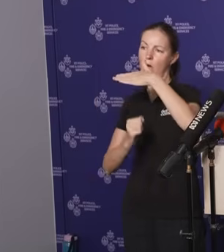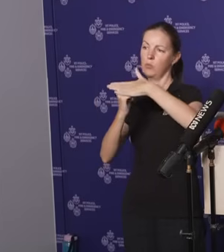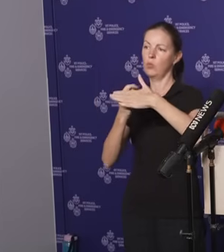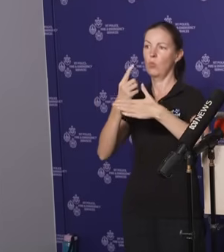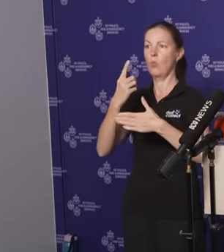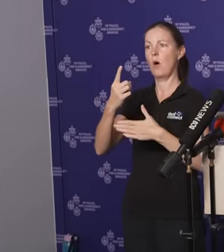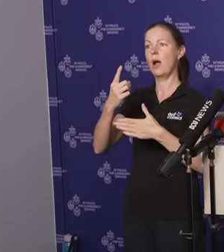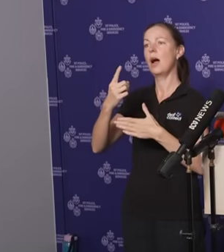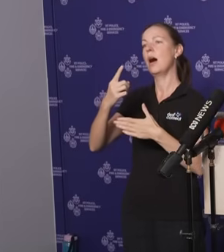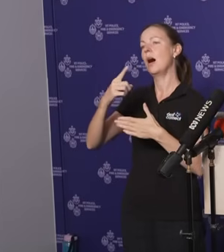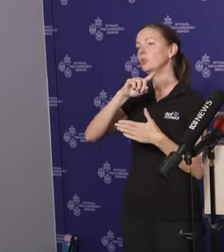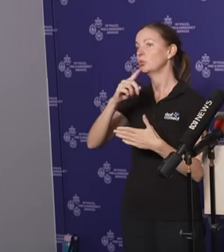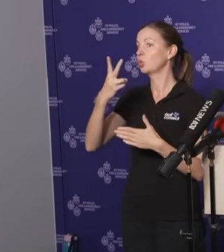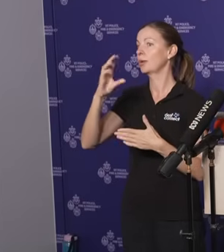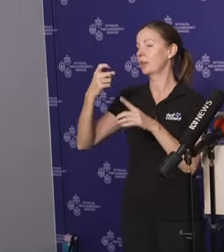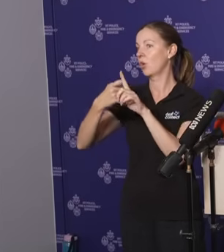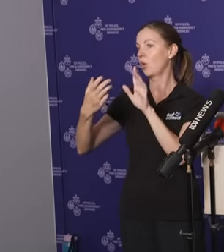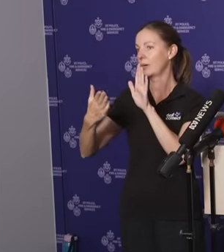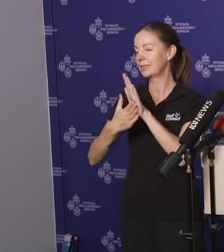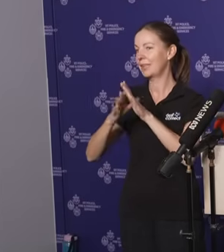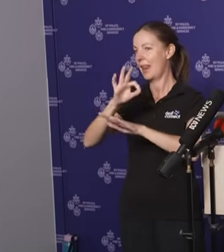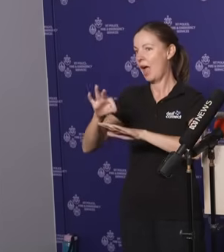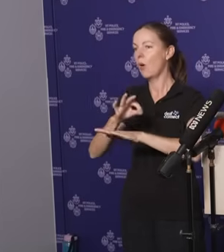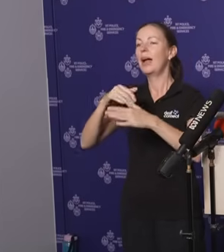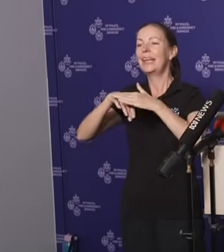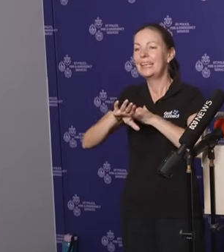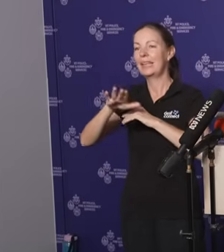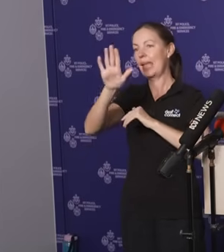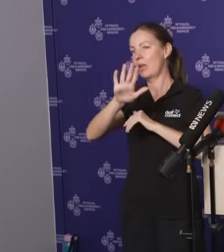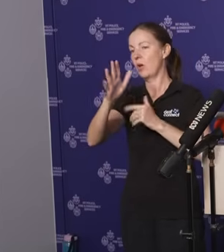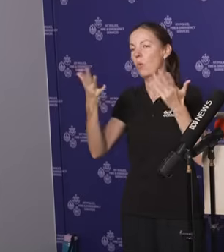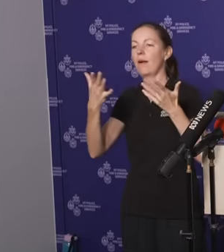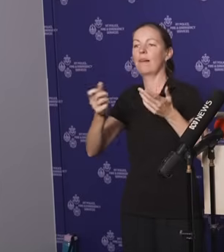of 120 kilometres an hour in the warning area.